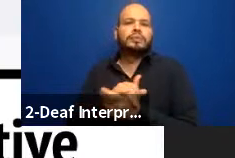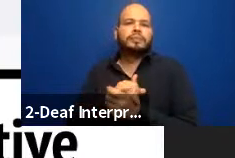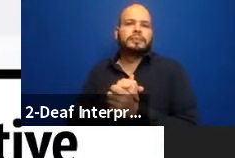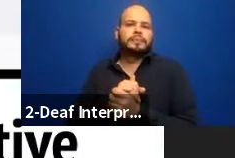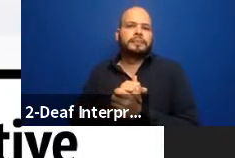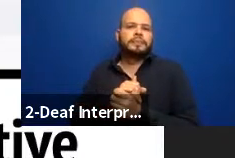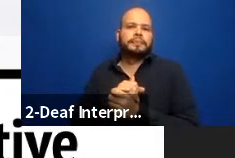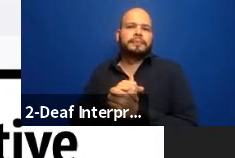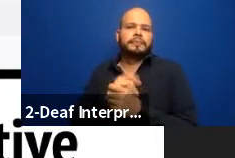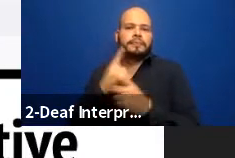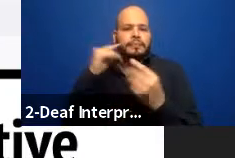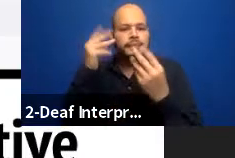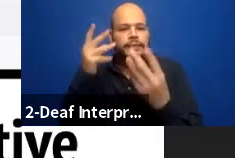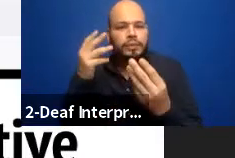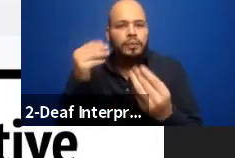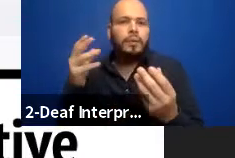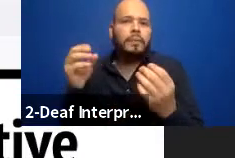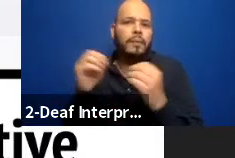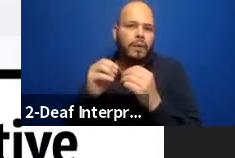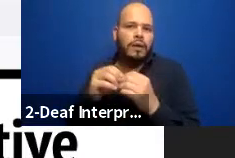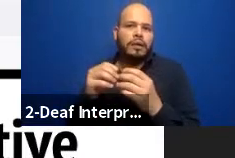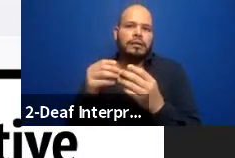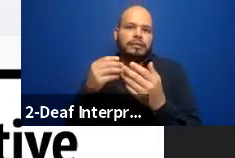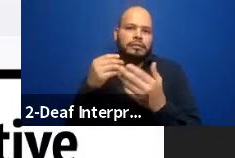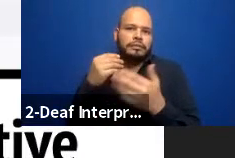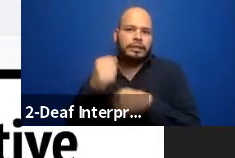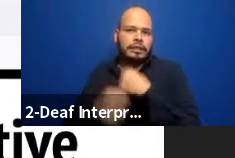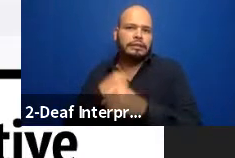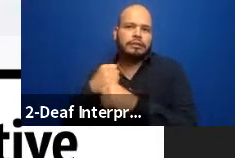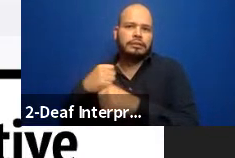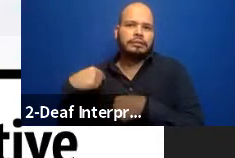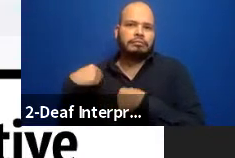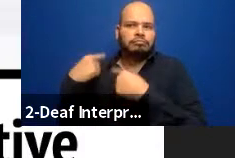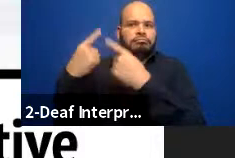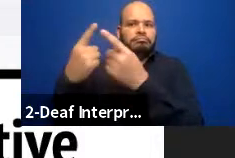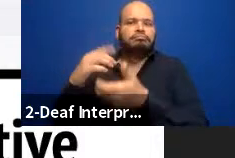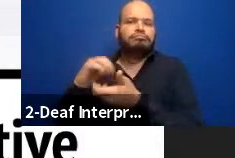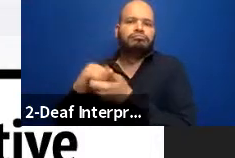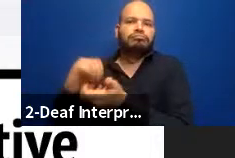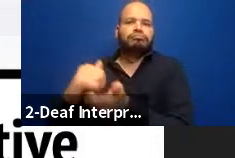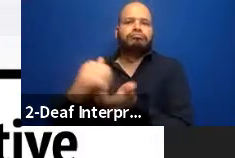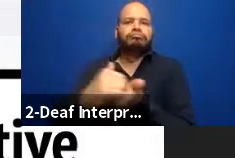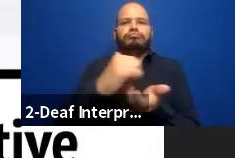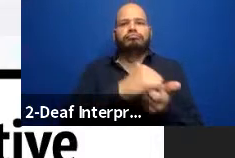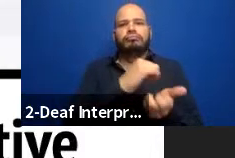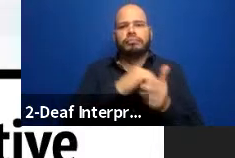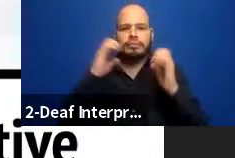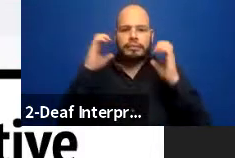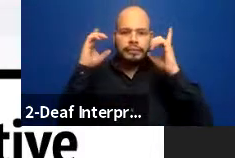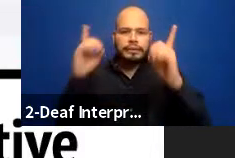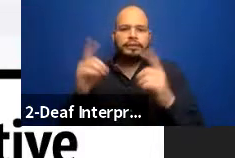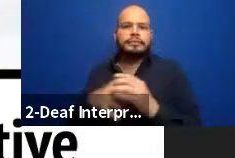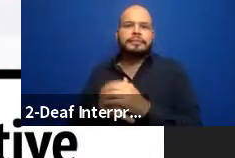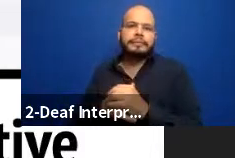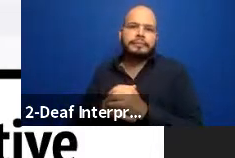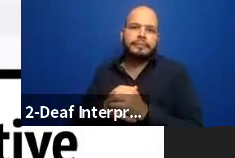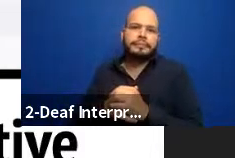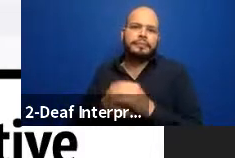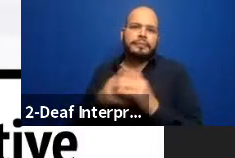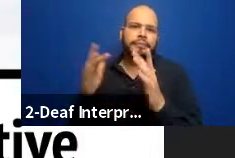between the Education for Liberation Network and Critical Resistance with multiple other